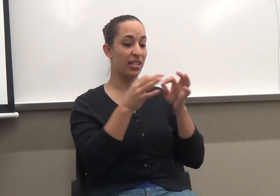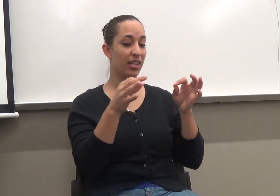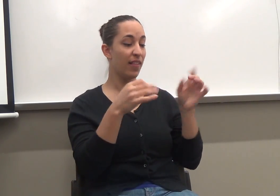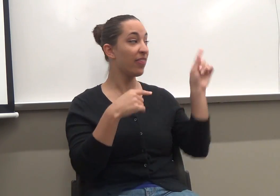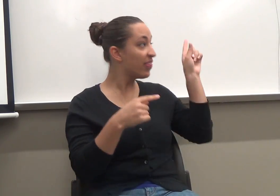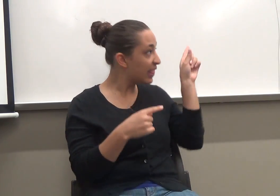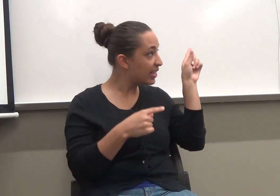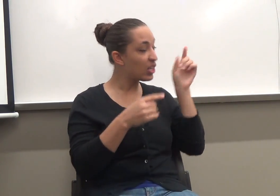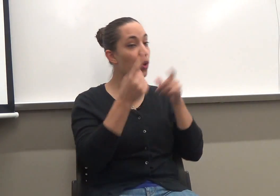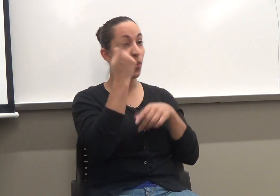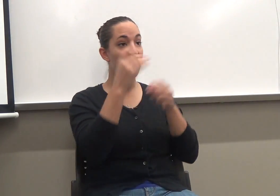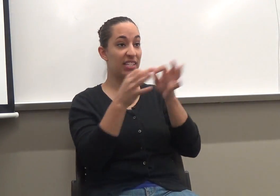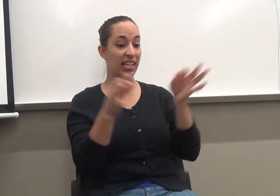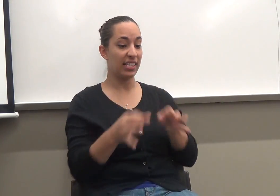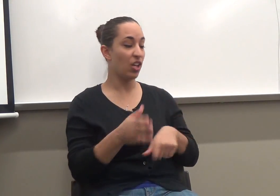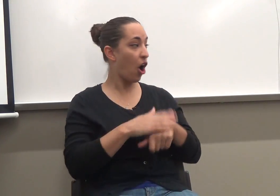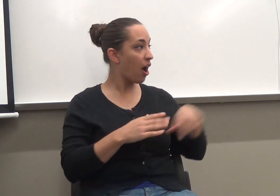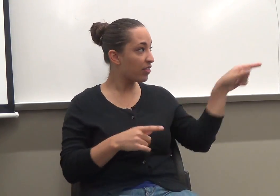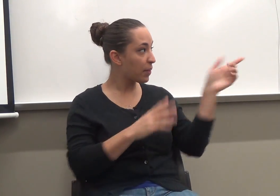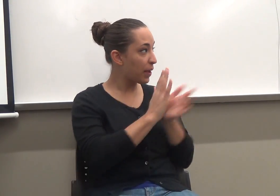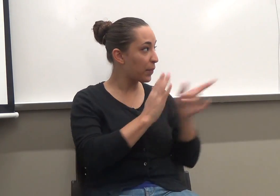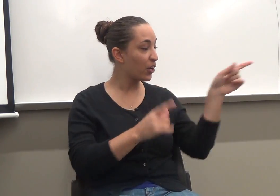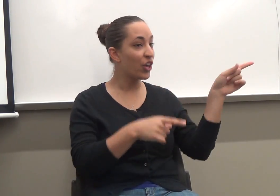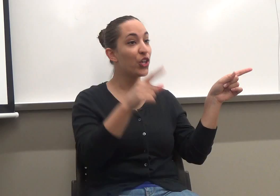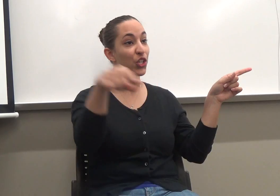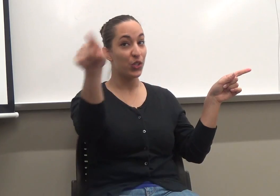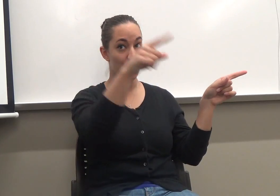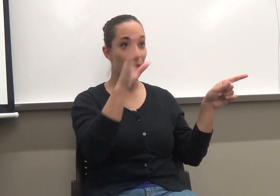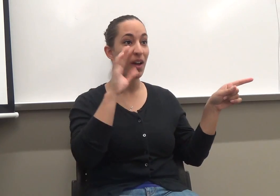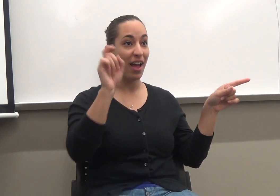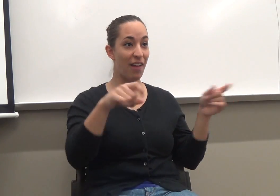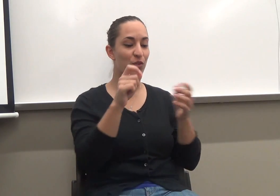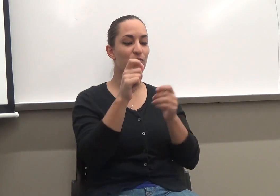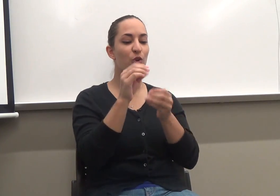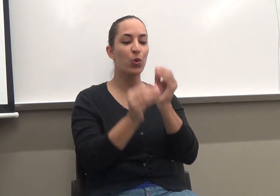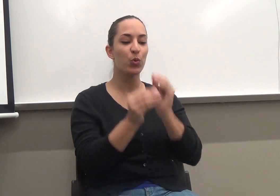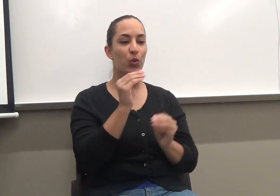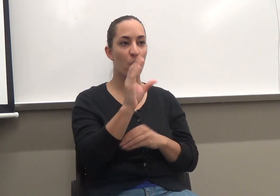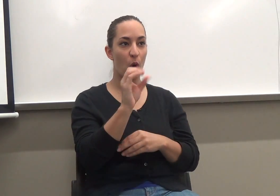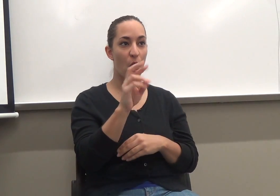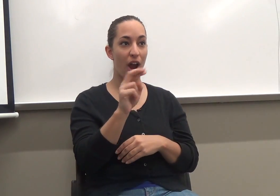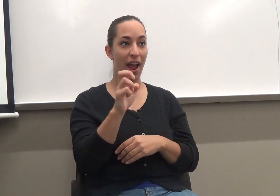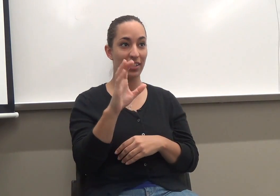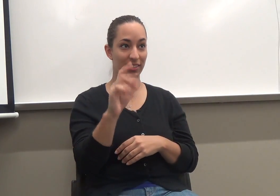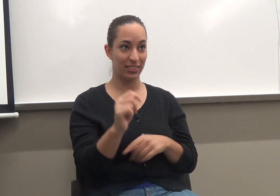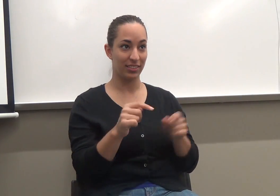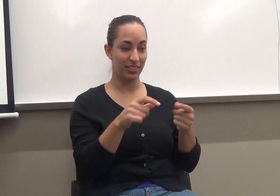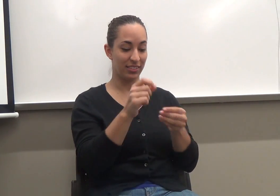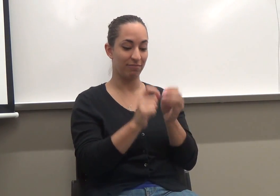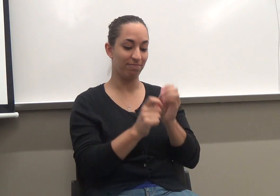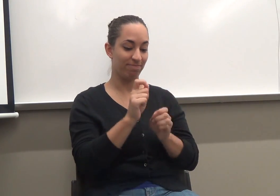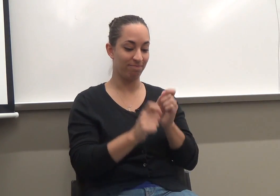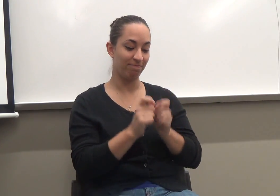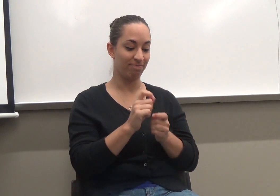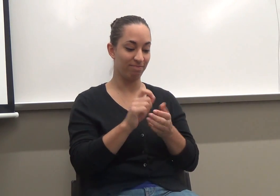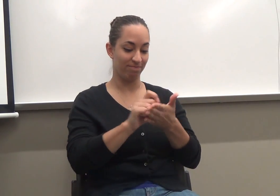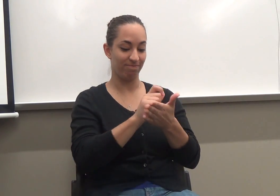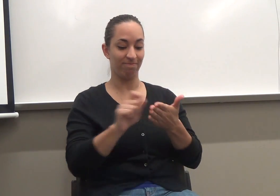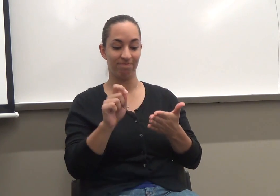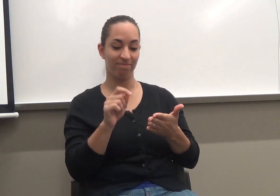What you're going to have to do is correct these sentences. Okay? See if you can correct all of them. Okay, yeah, she